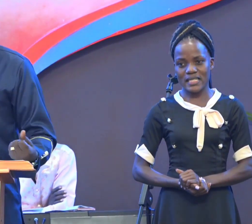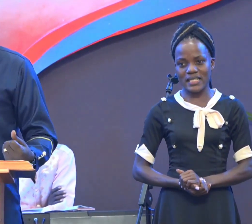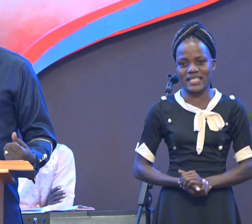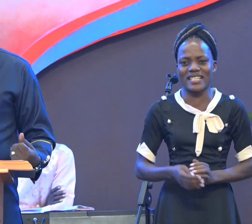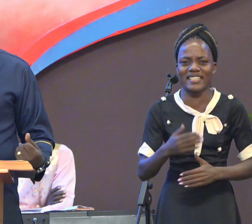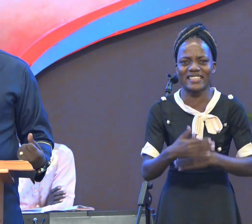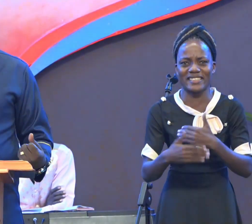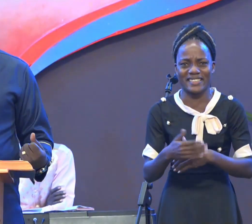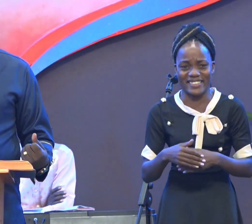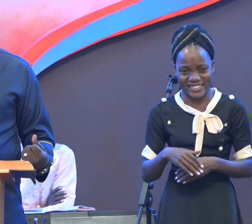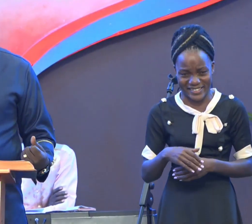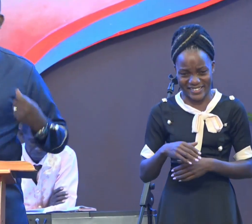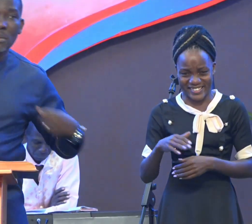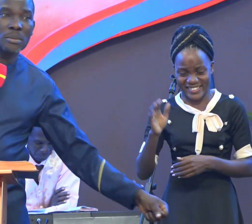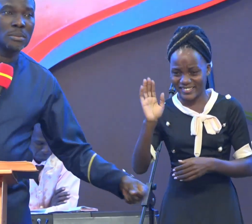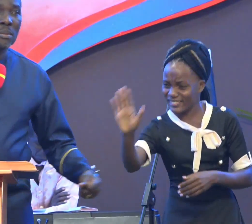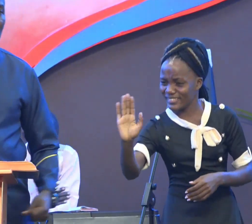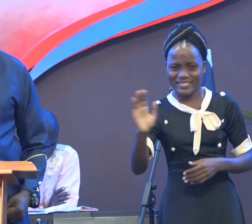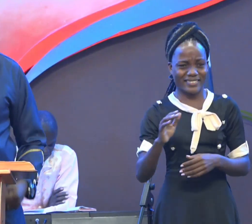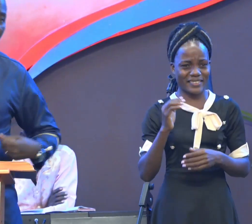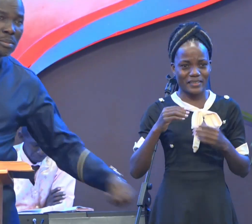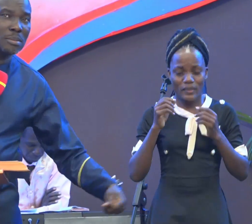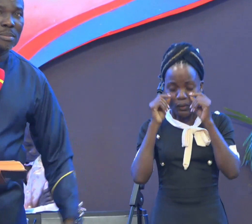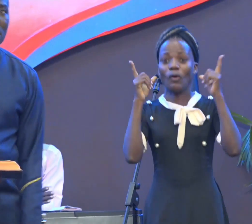listening. And the neighbor